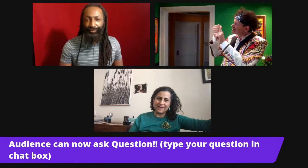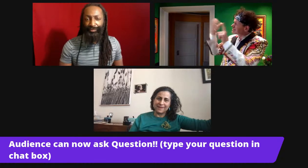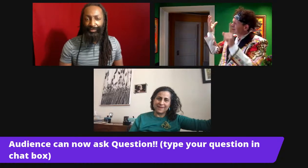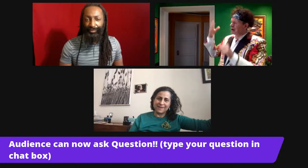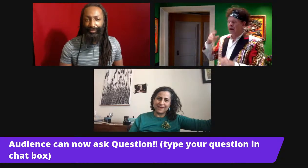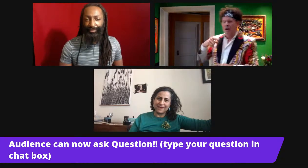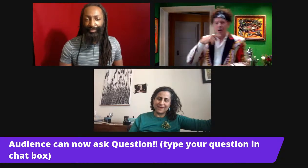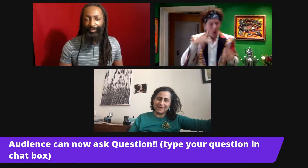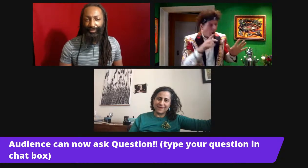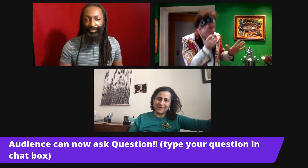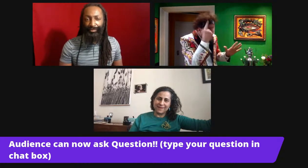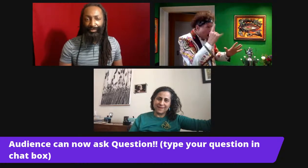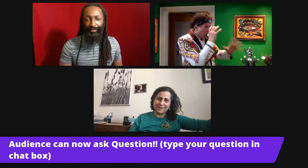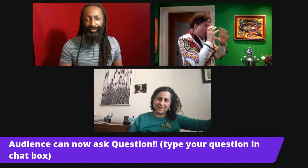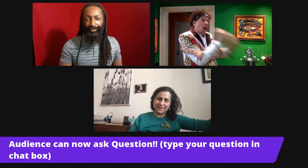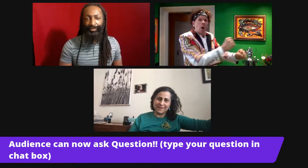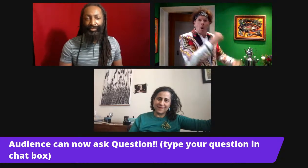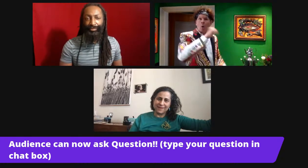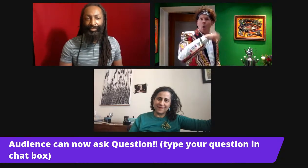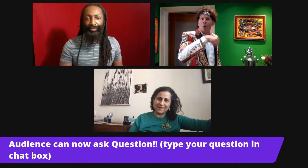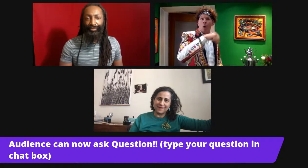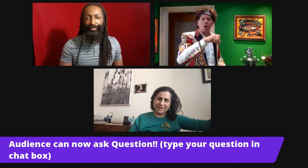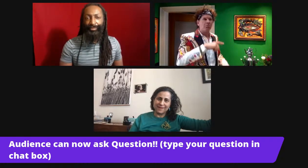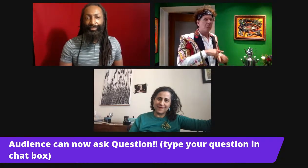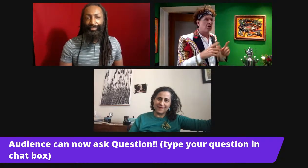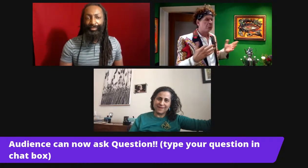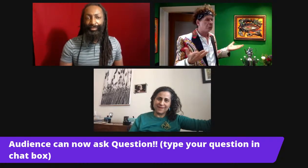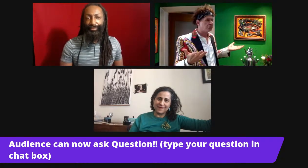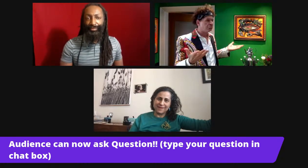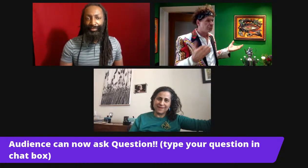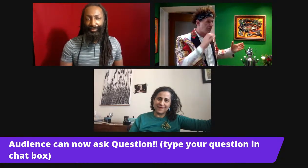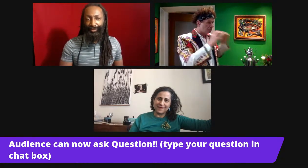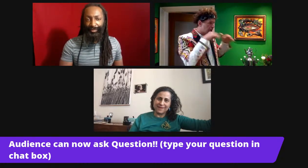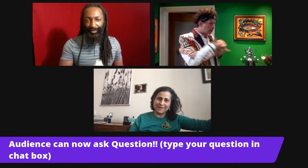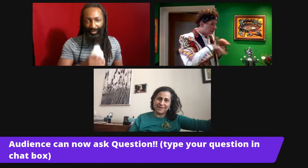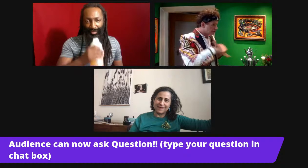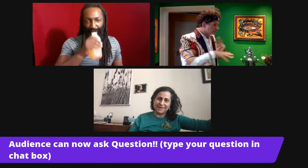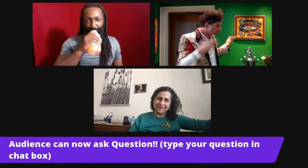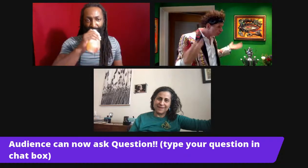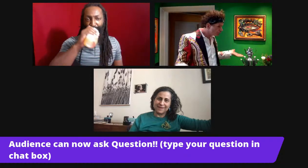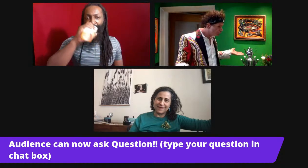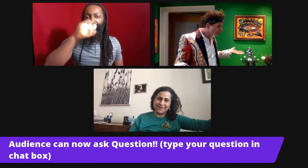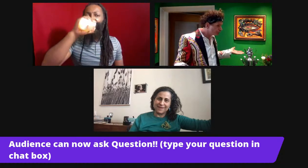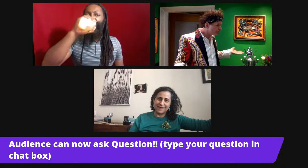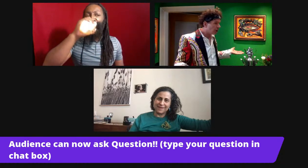If deaf people had to understand, had to explain and educate,